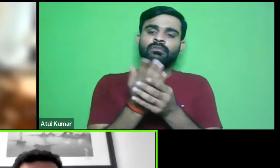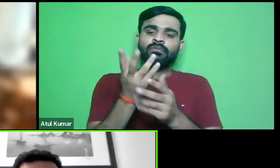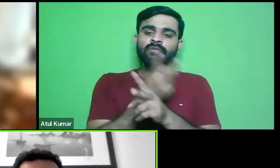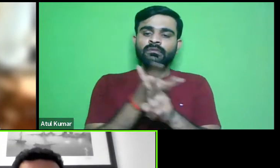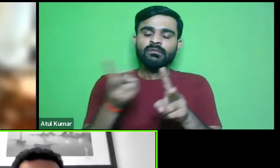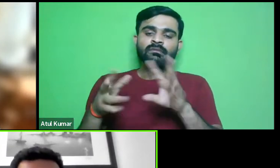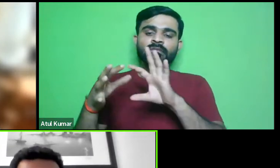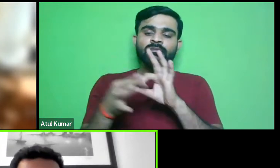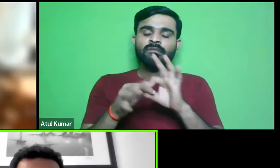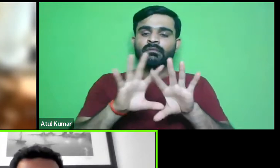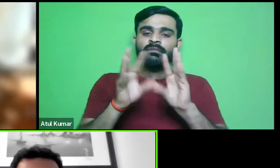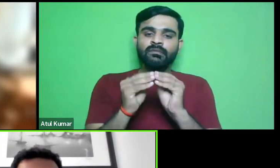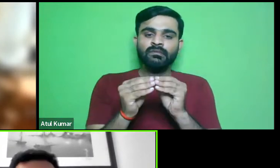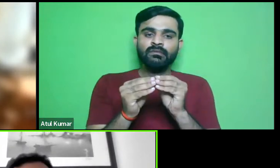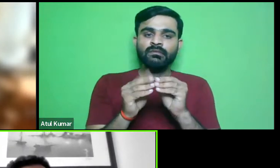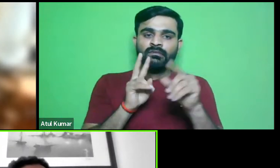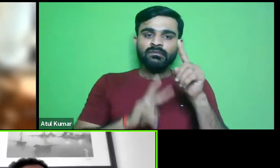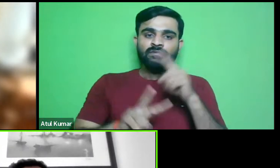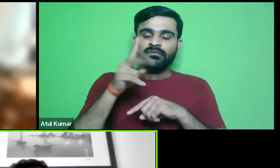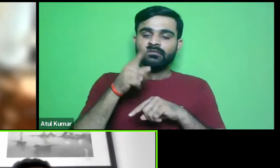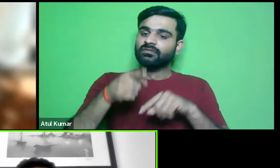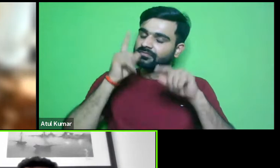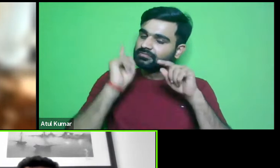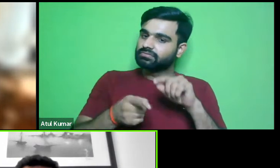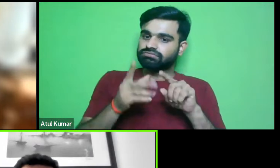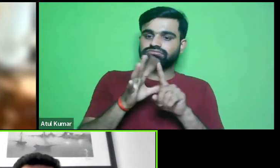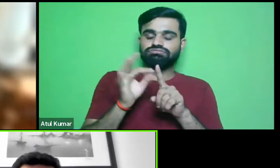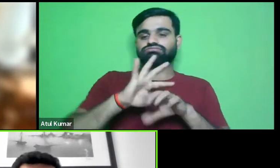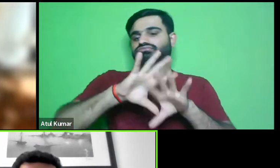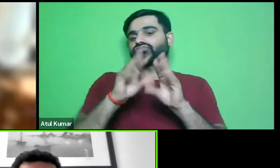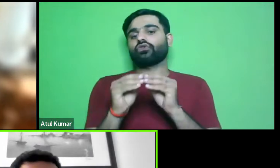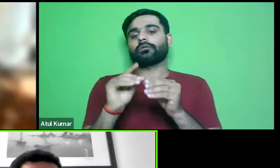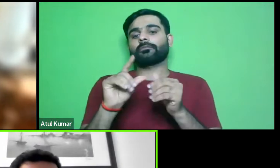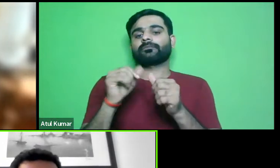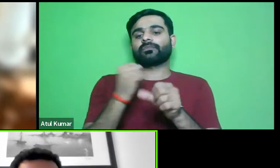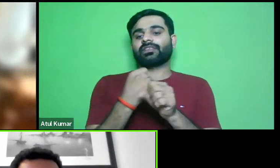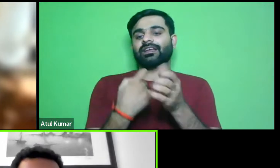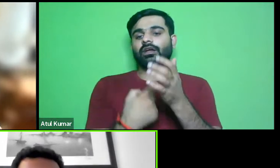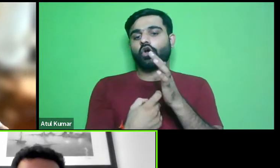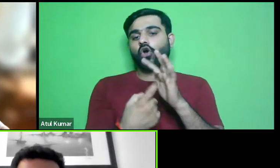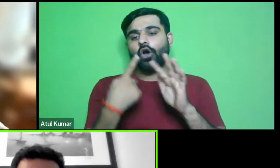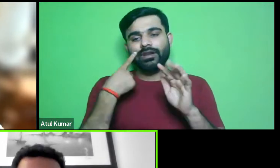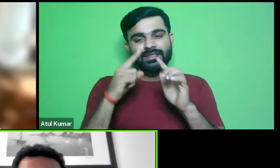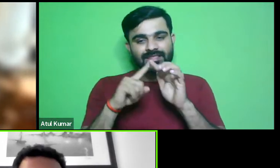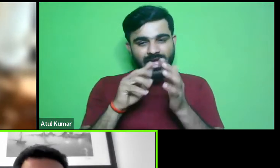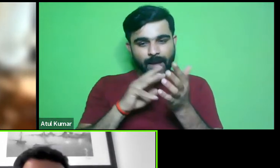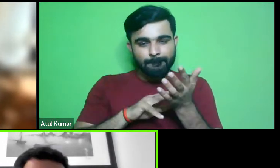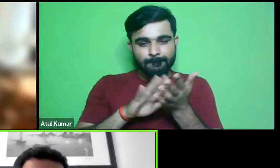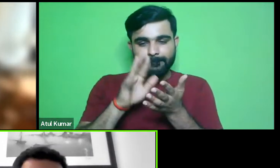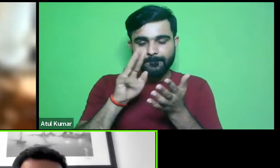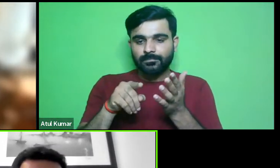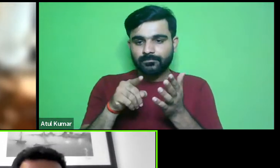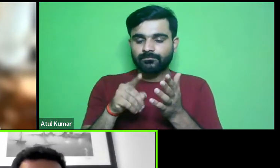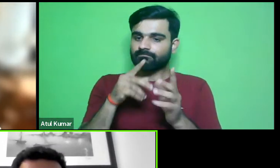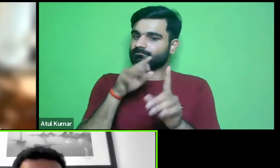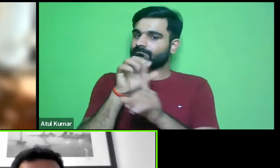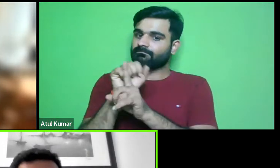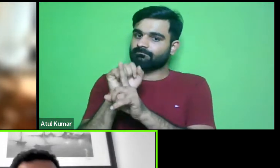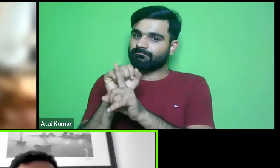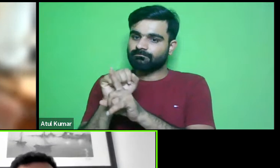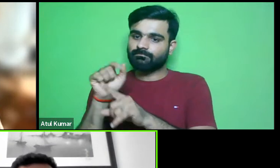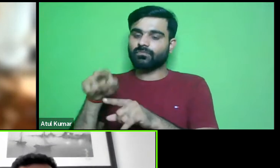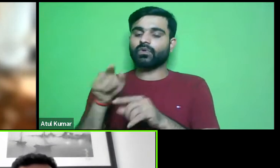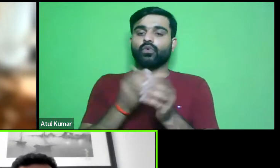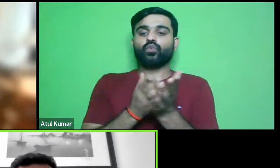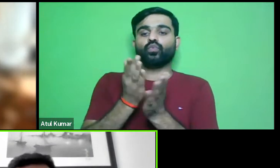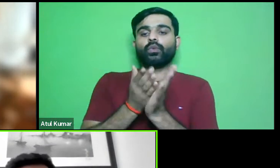spoken about the value of advocacy there, then that data should not be used for algorithmic decision making. And a lot of the harms that AI regulation attempts to, I think, govern